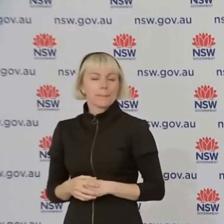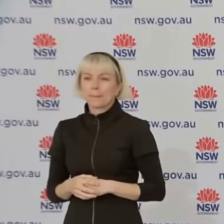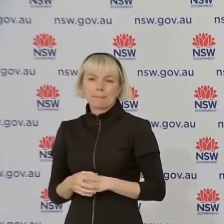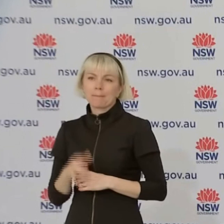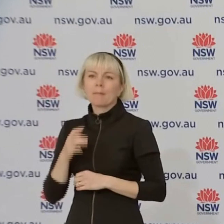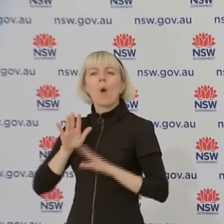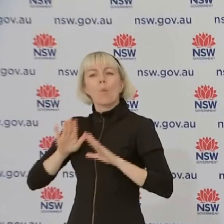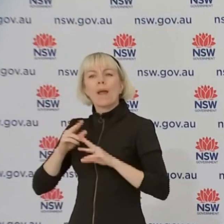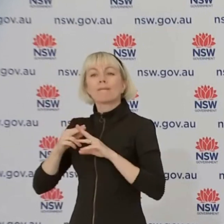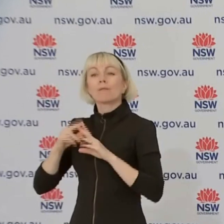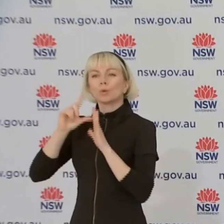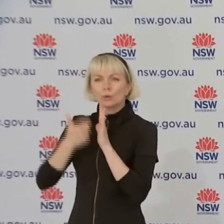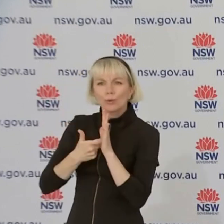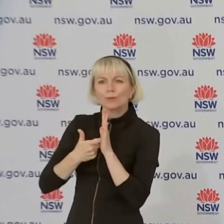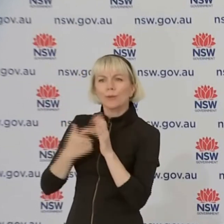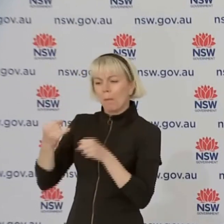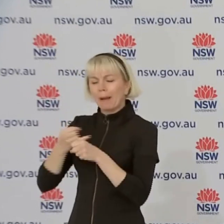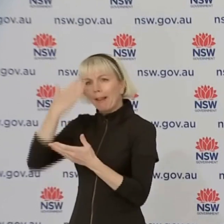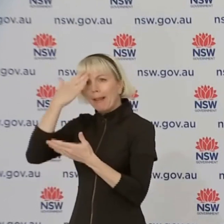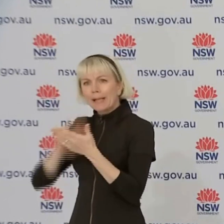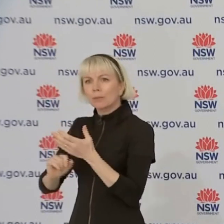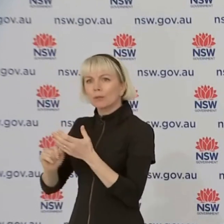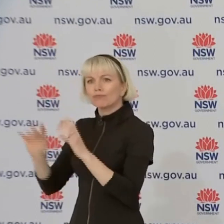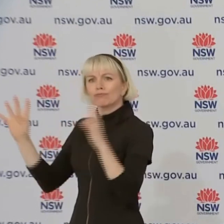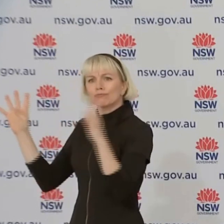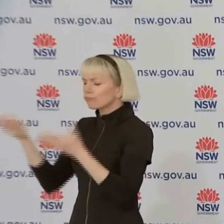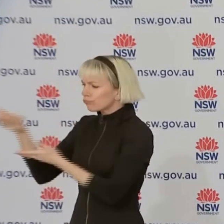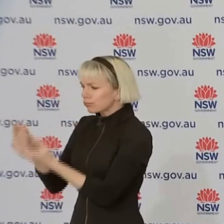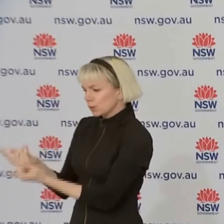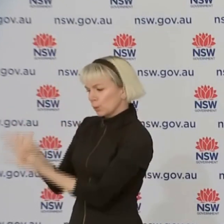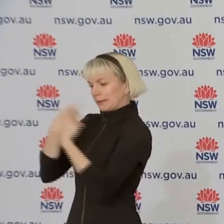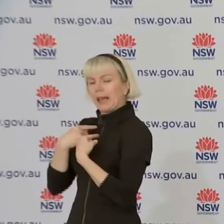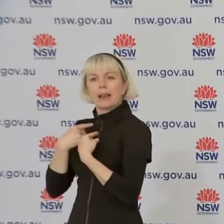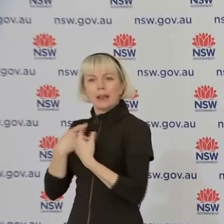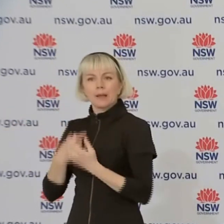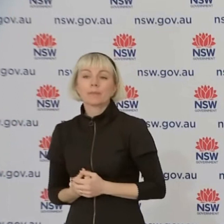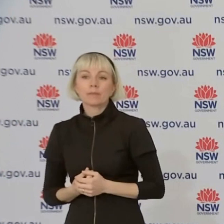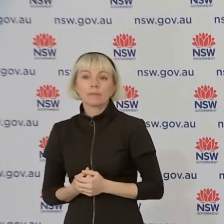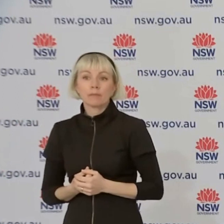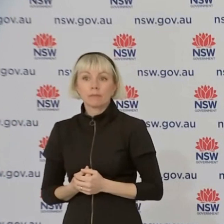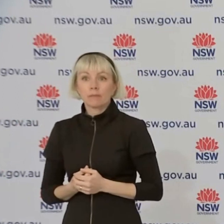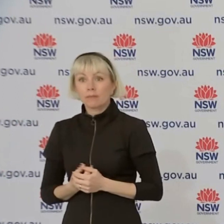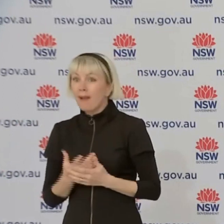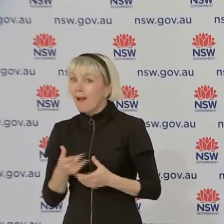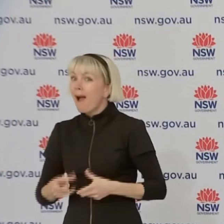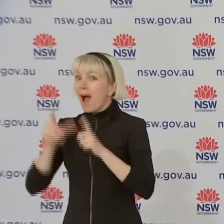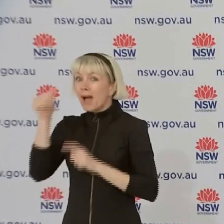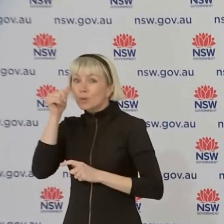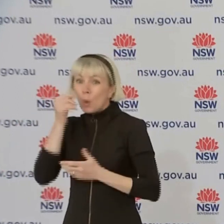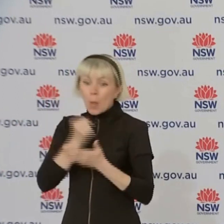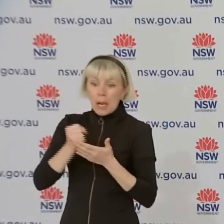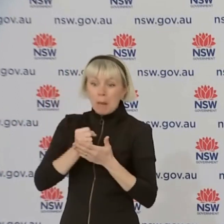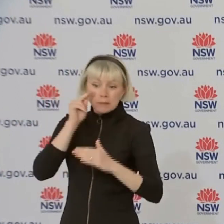that I see every day and the way that we follow the way the virus goes. It's difficult to know whether or not we have reached the peak. We will turn the